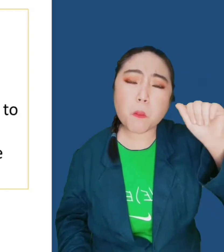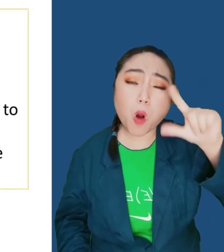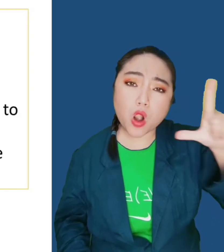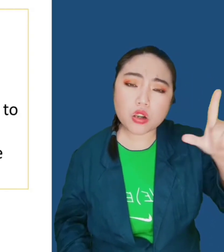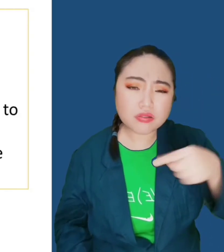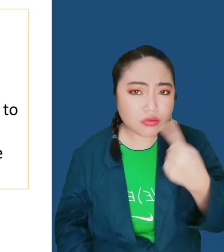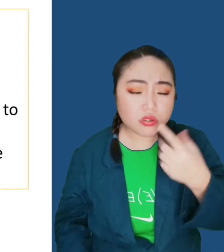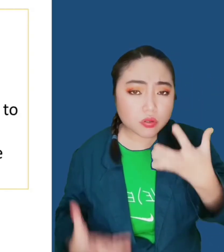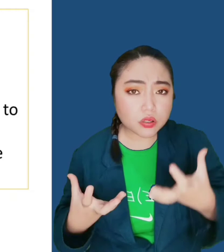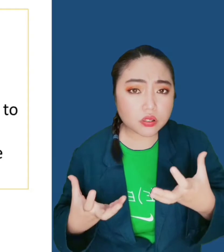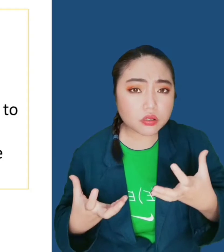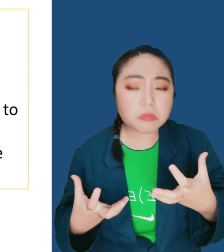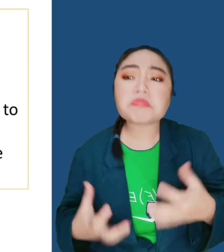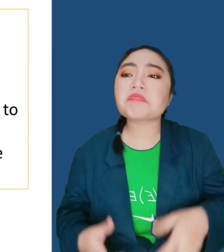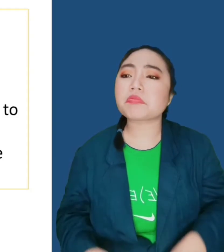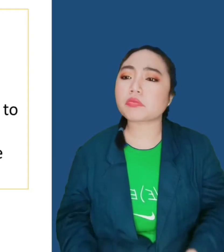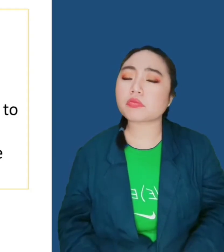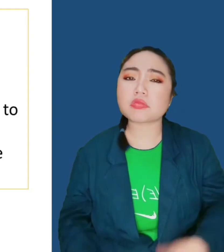or a baseball?